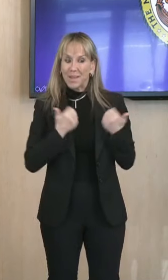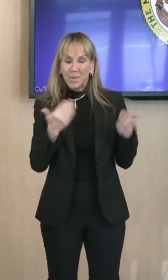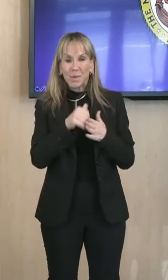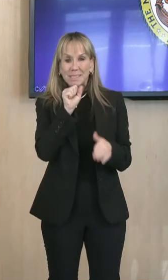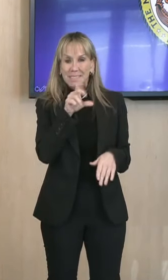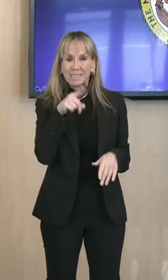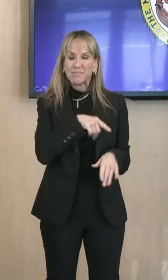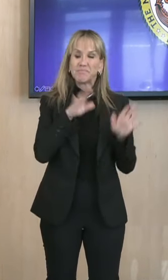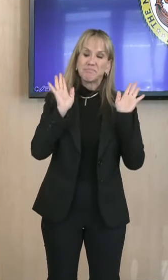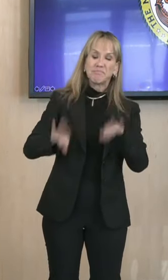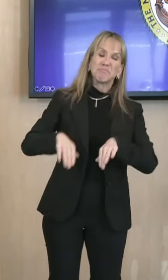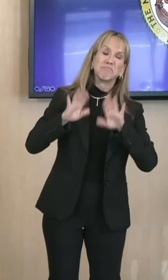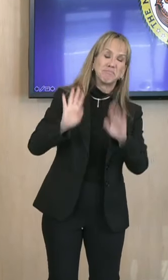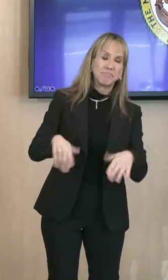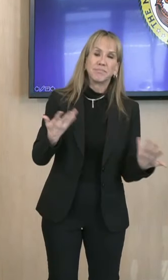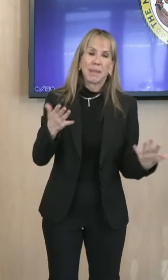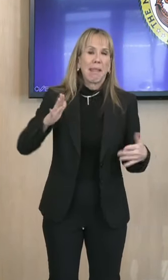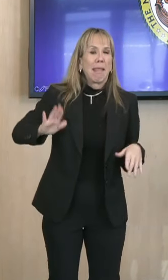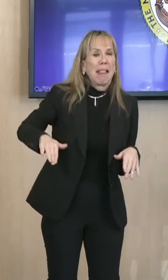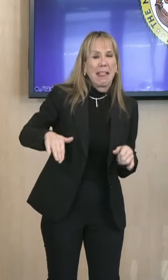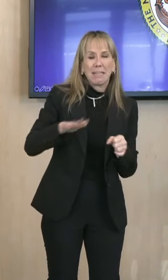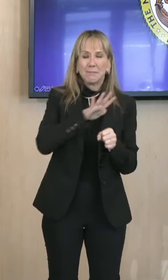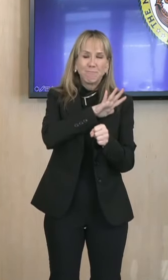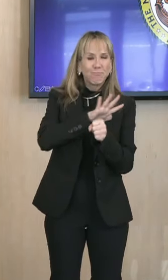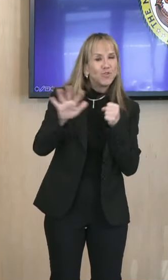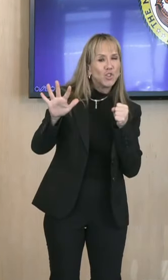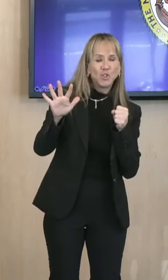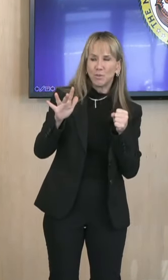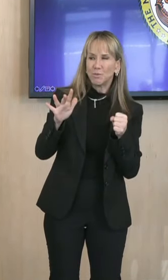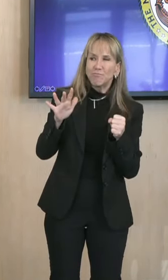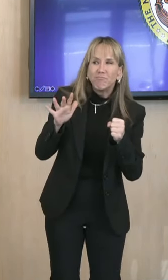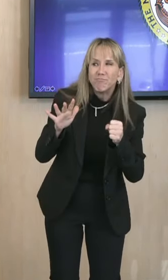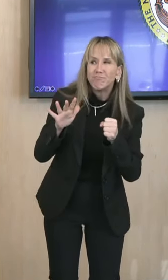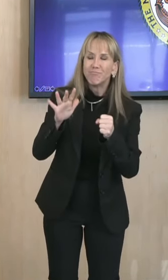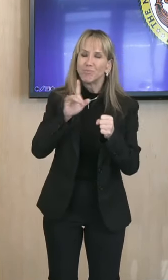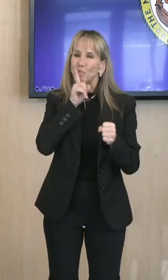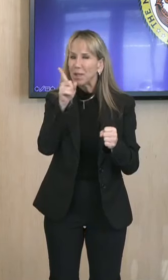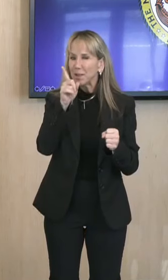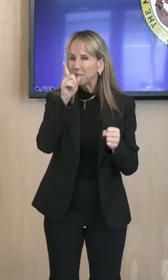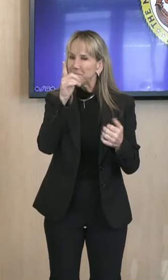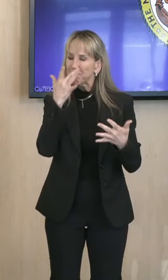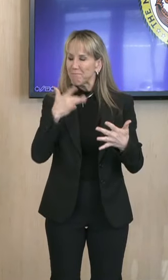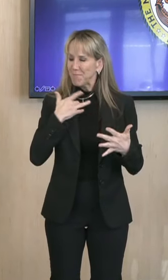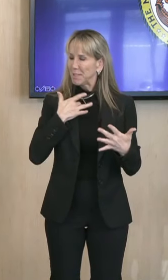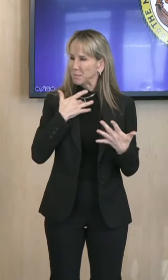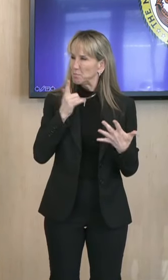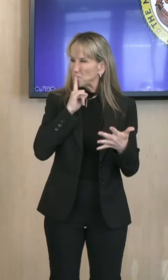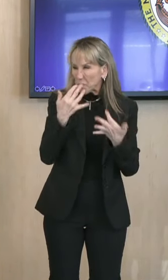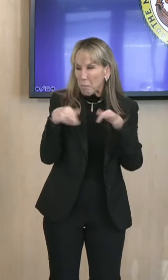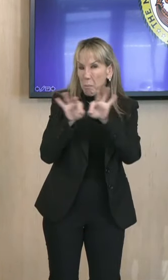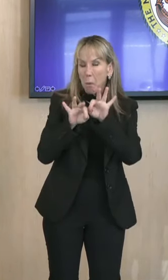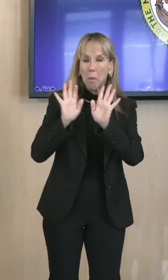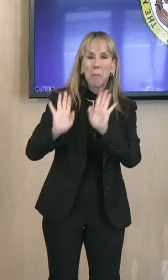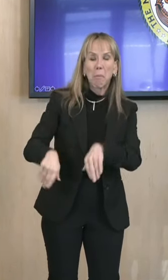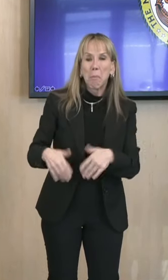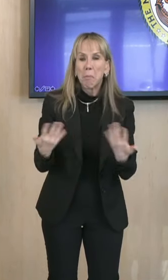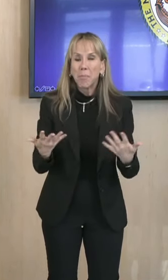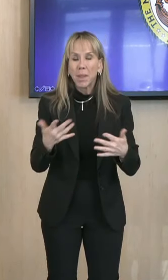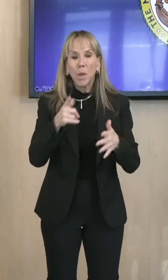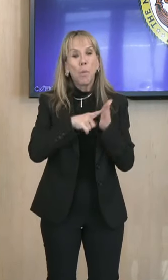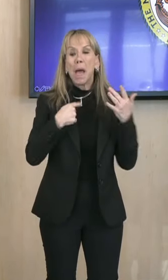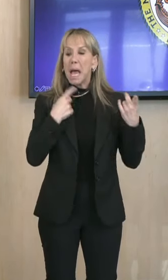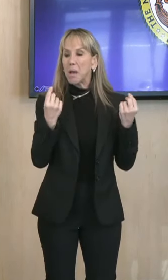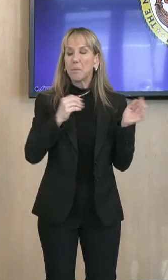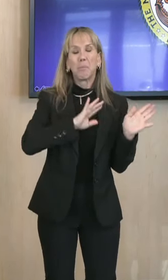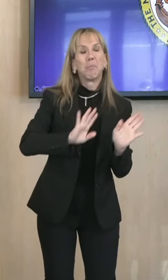issue in front of us. They have not quite subscribed to the vital importance. They have not quite understood how their actions impact